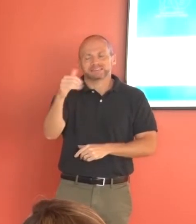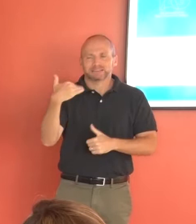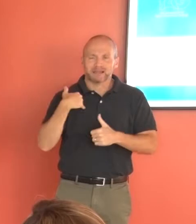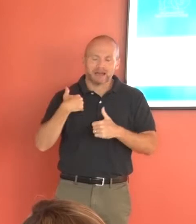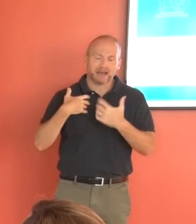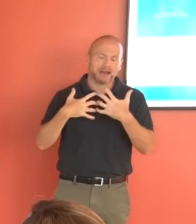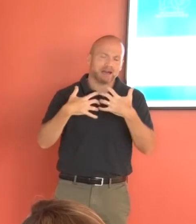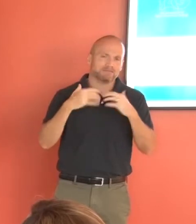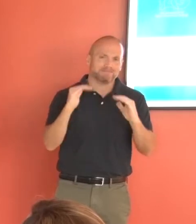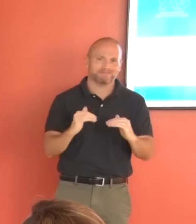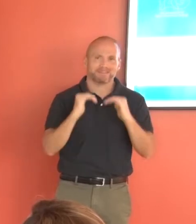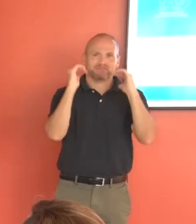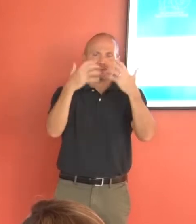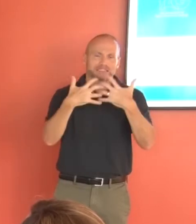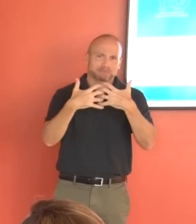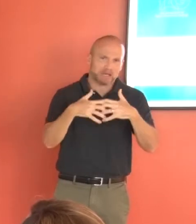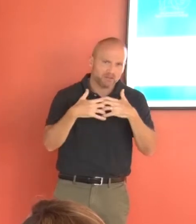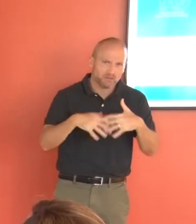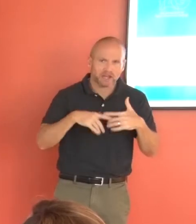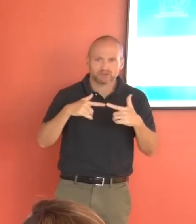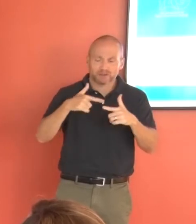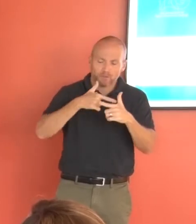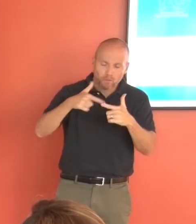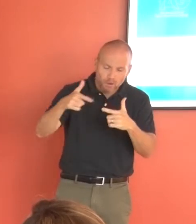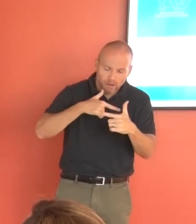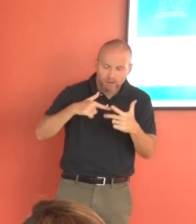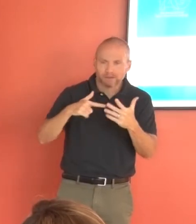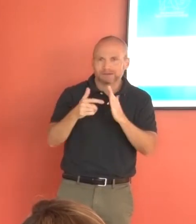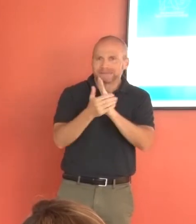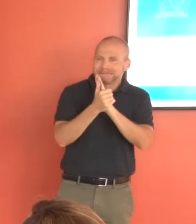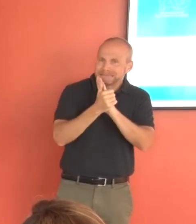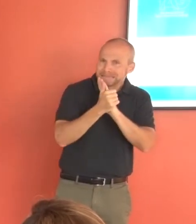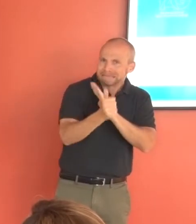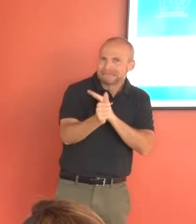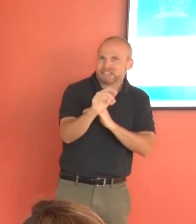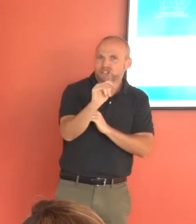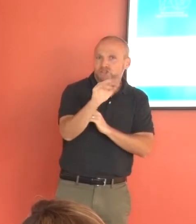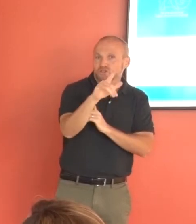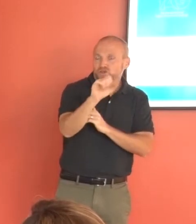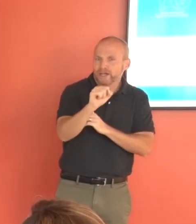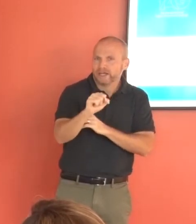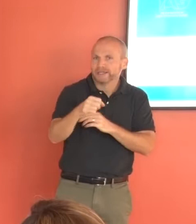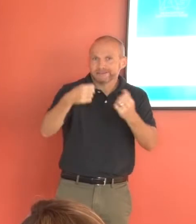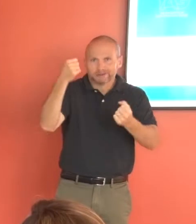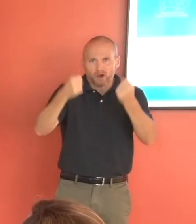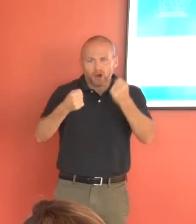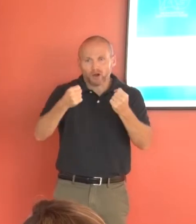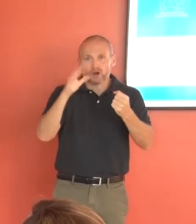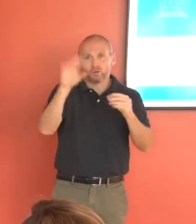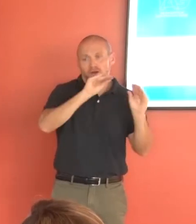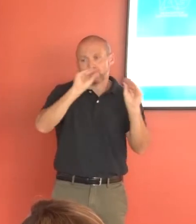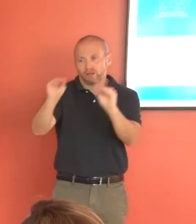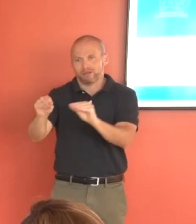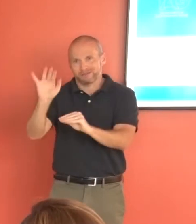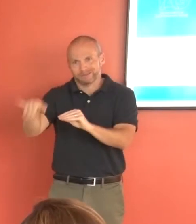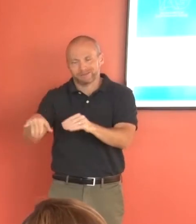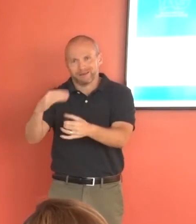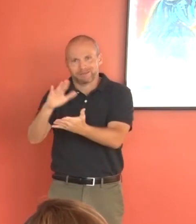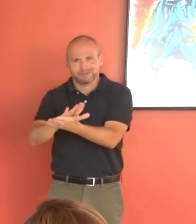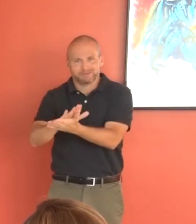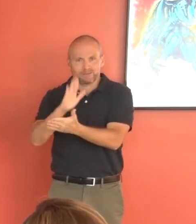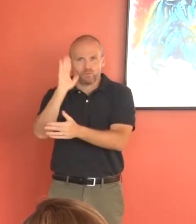welding, skilled trades, automotive technology, all of those are going to go into that campus.